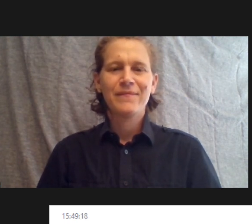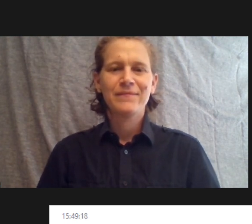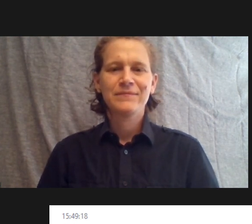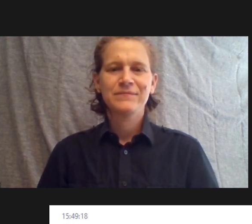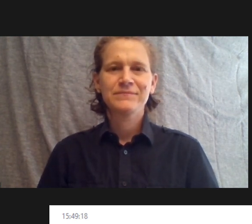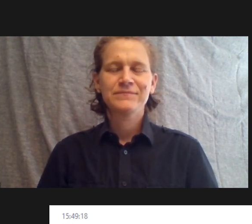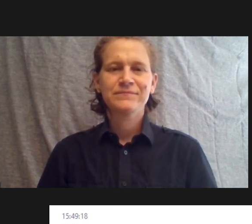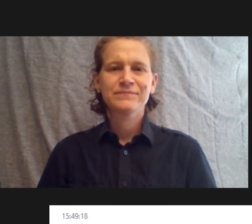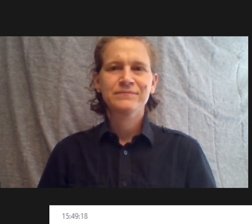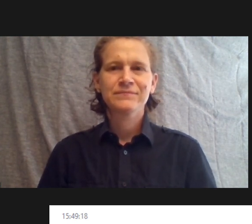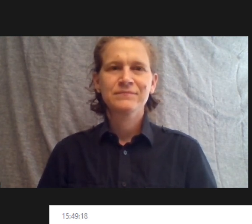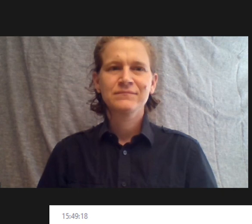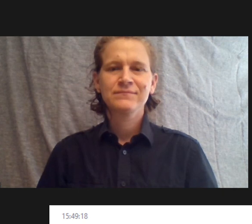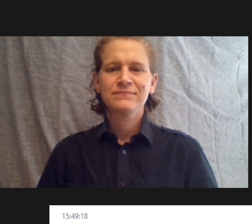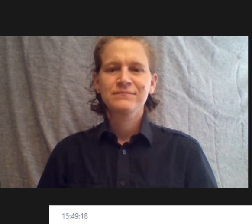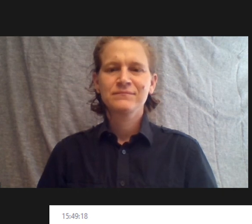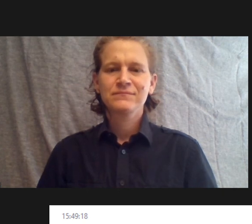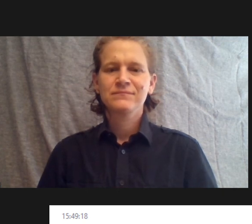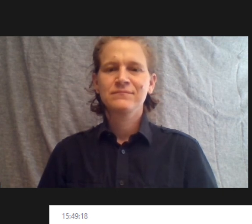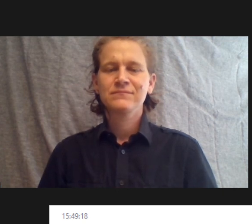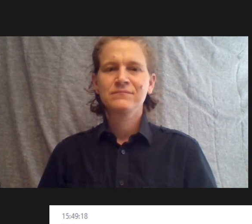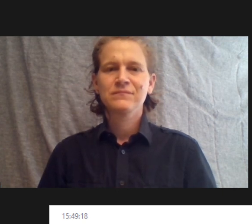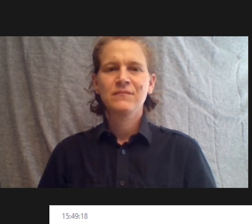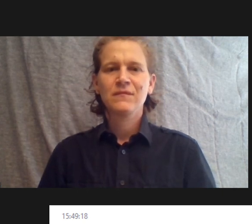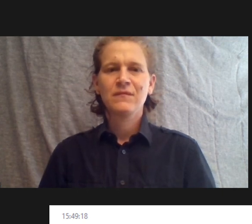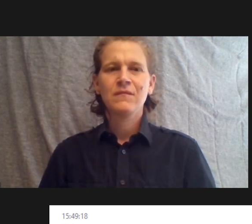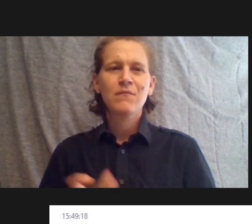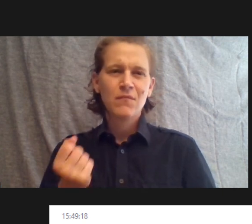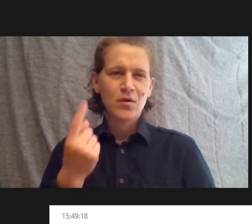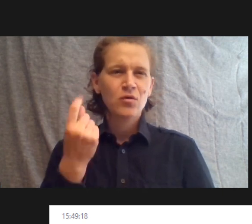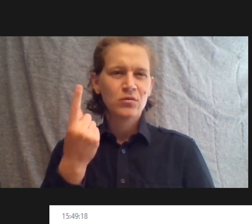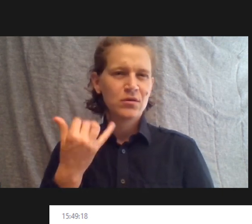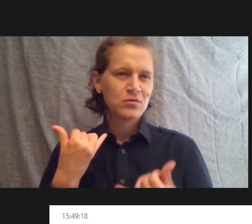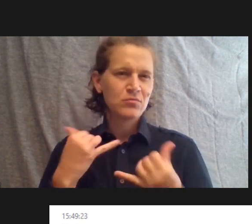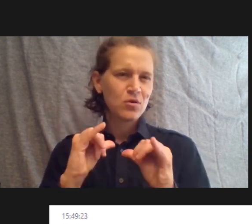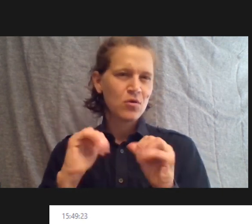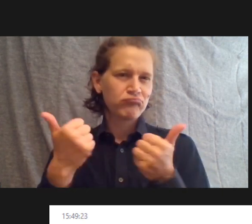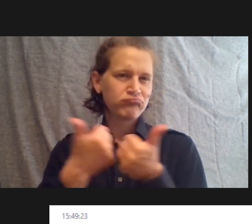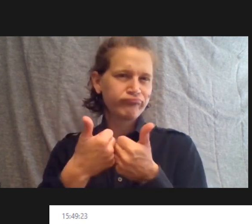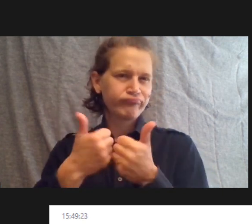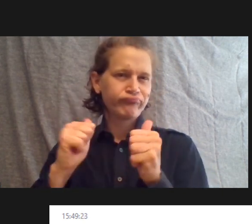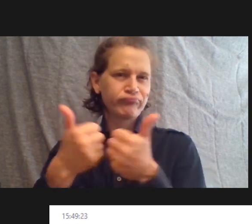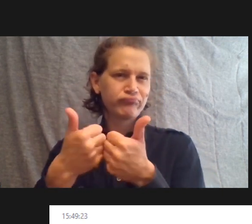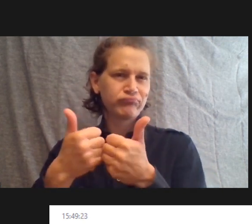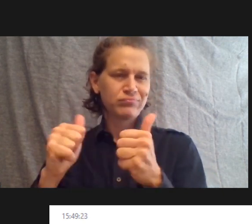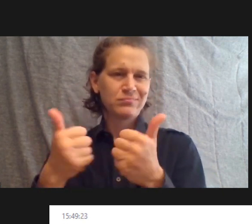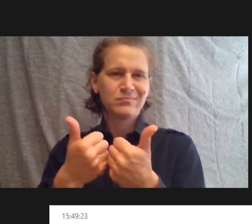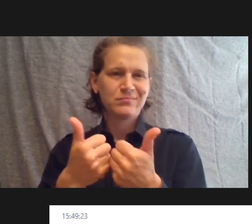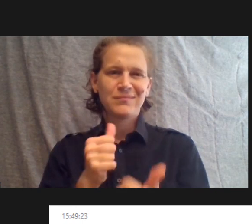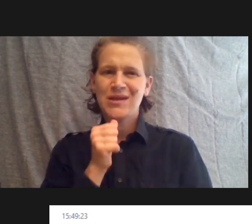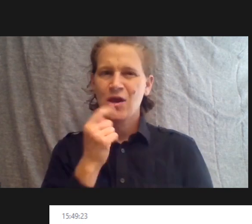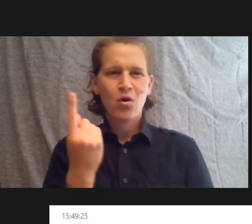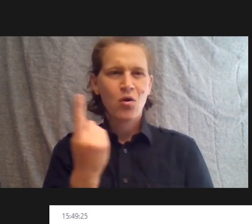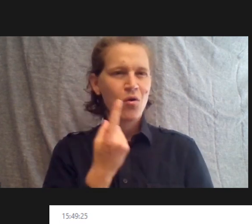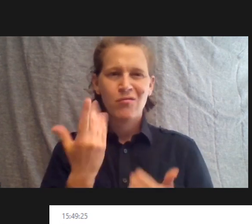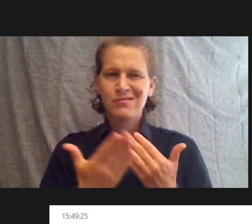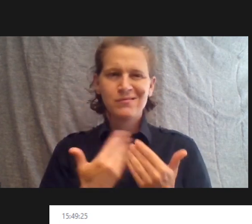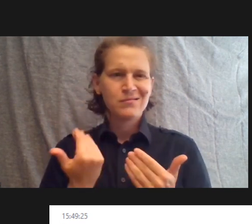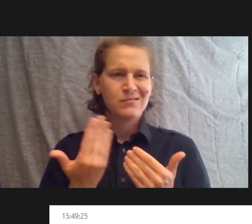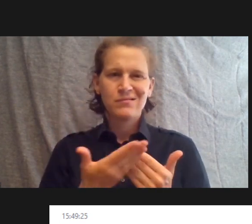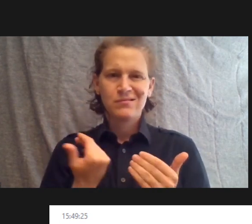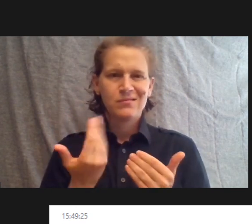There are still challenges. It's not always easy to get